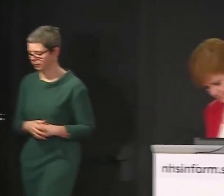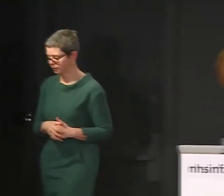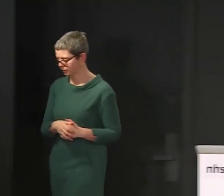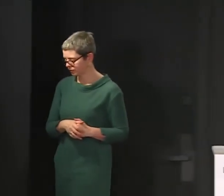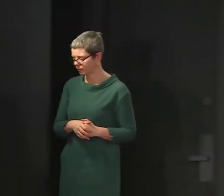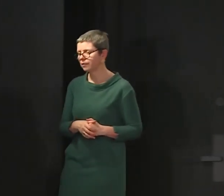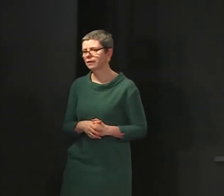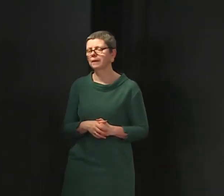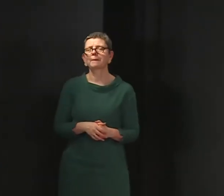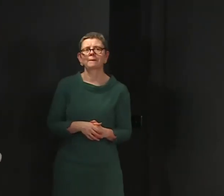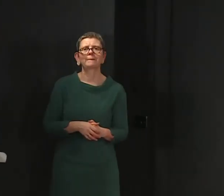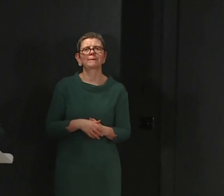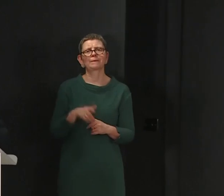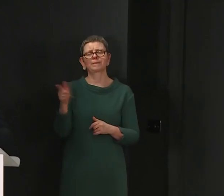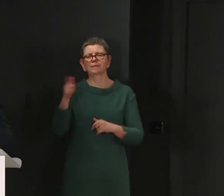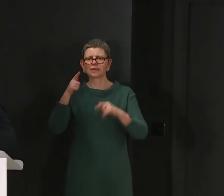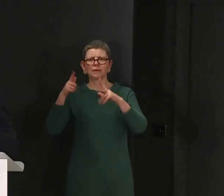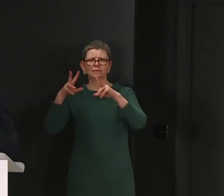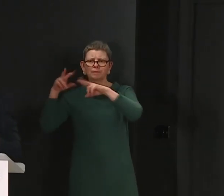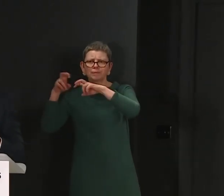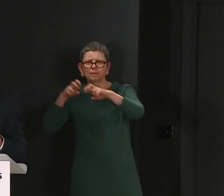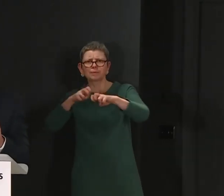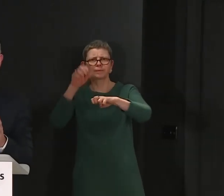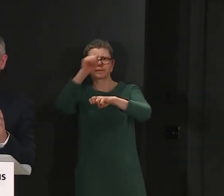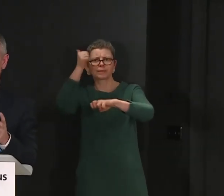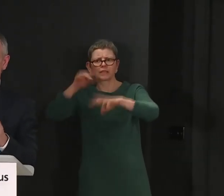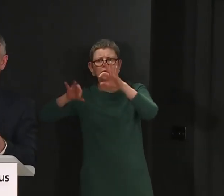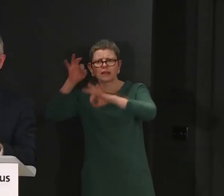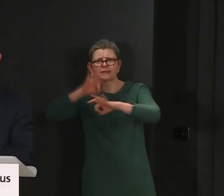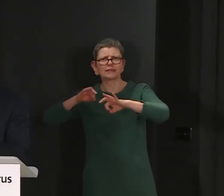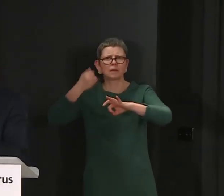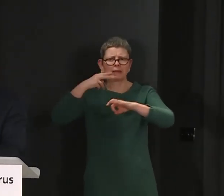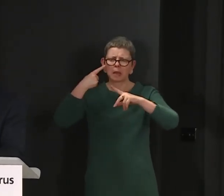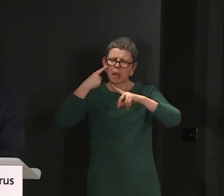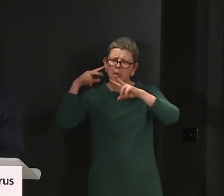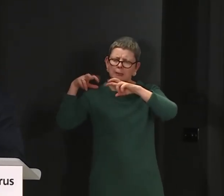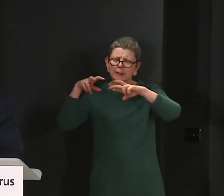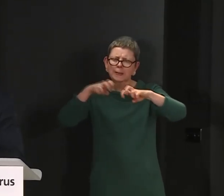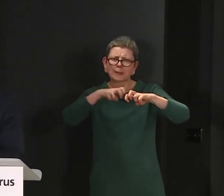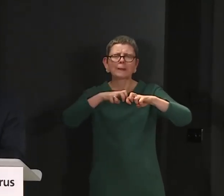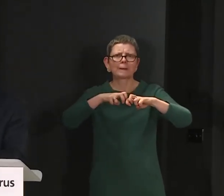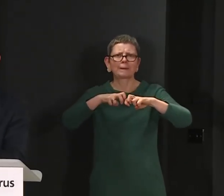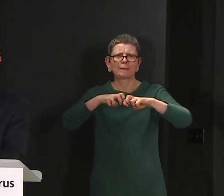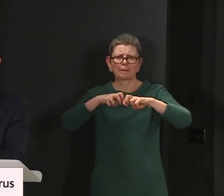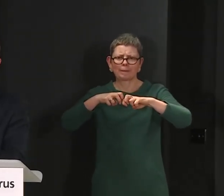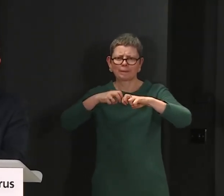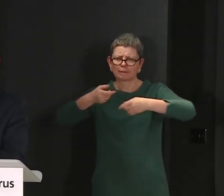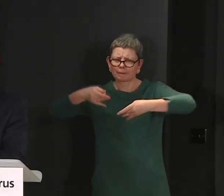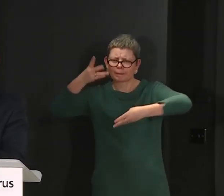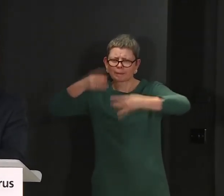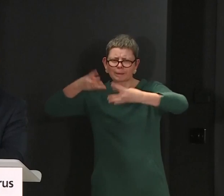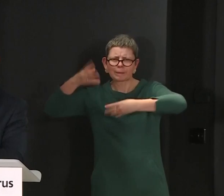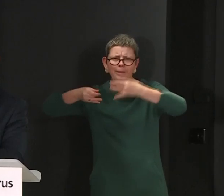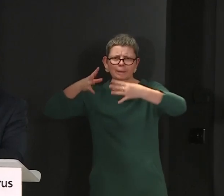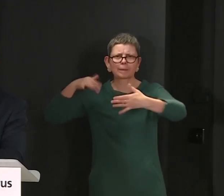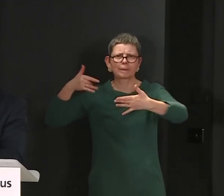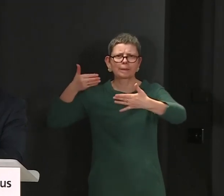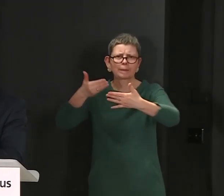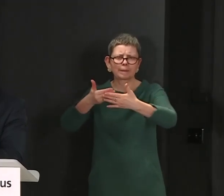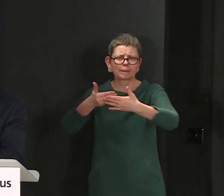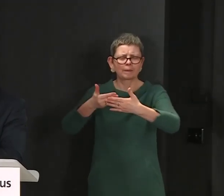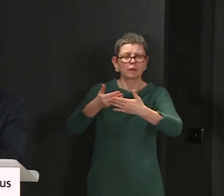the epidemiologists, modelling groups, the analysts have looked at this very, very closely. It won't surprise you over the last few weeks, the impacts